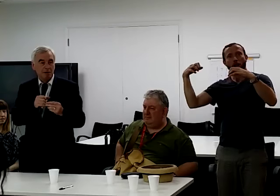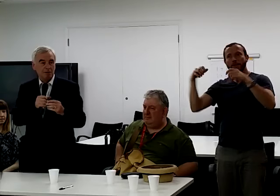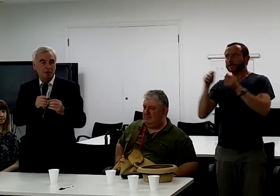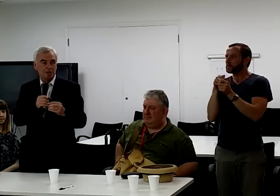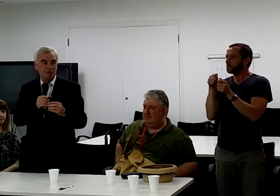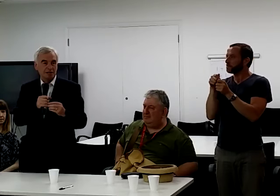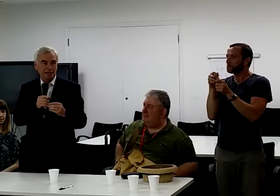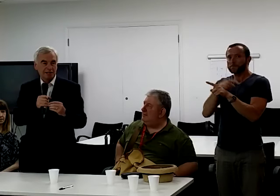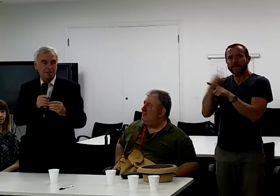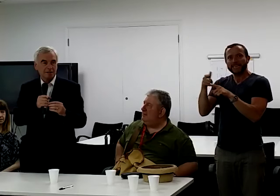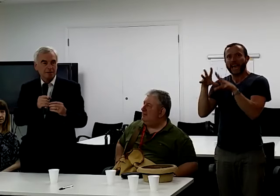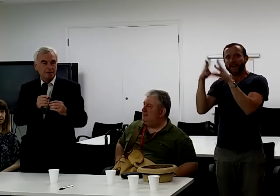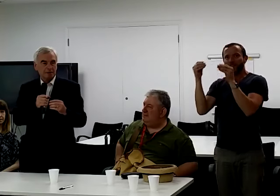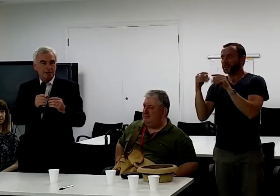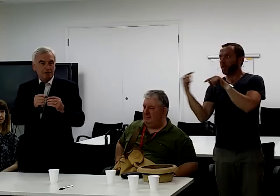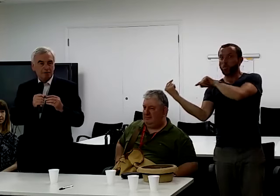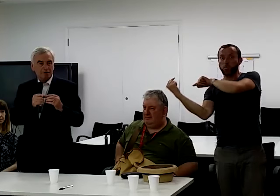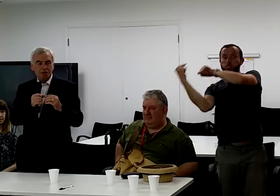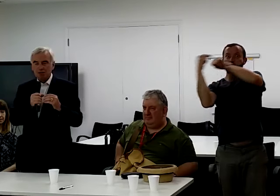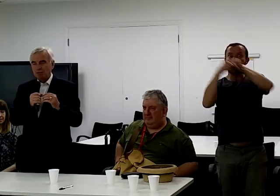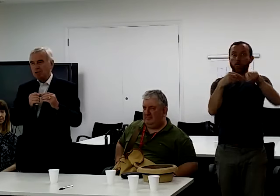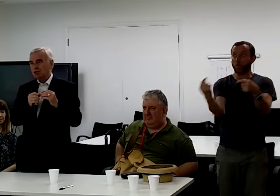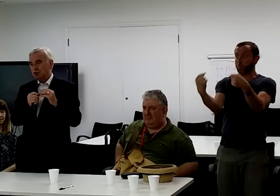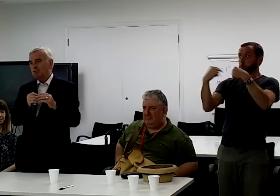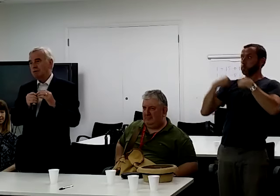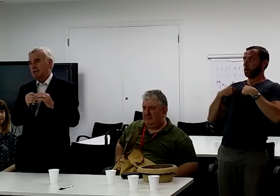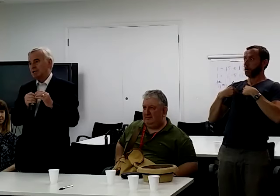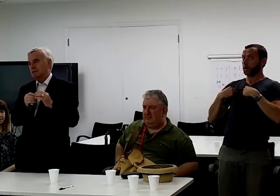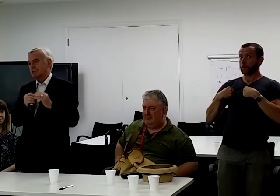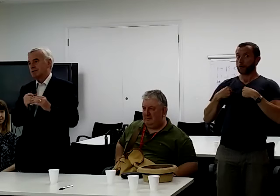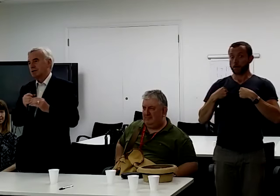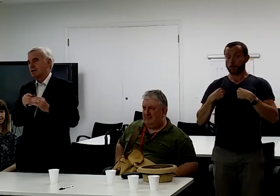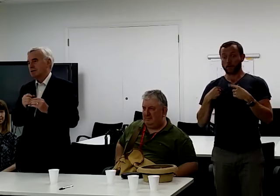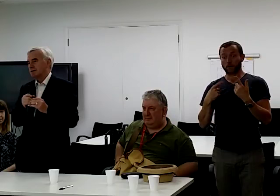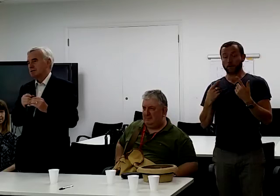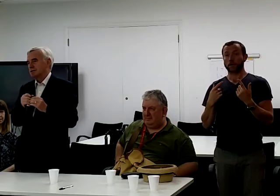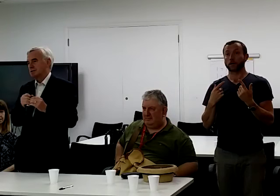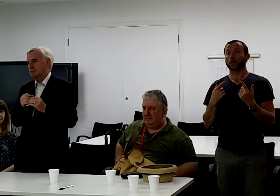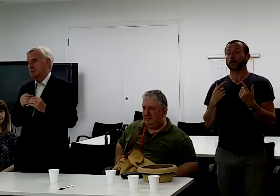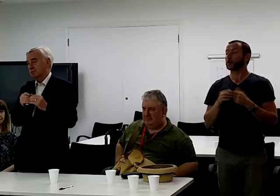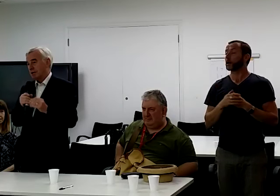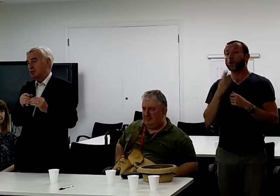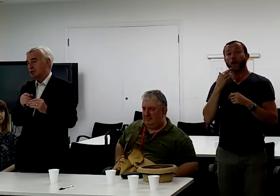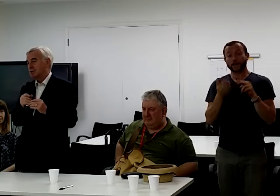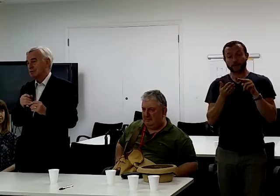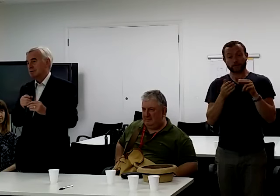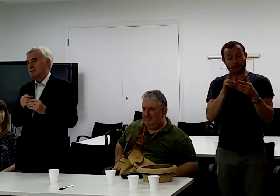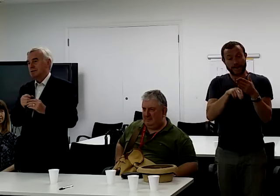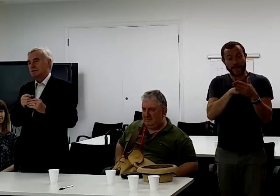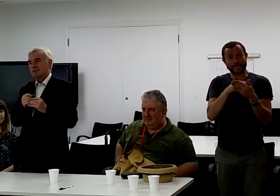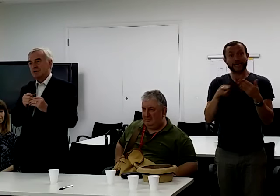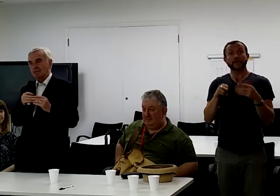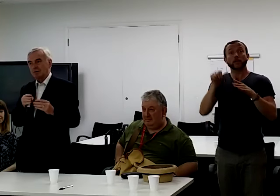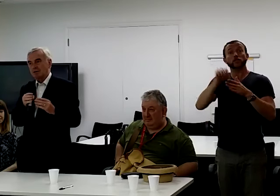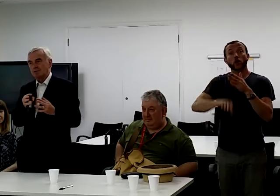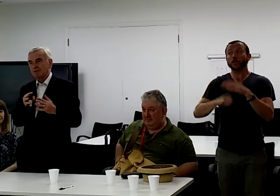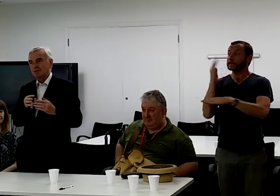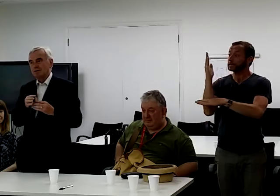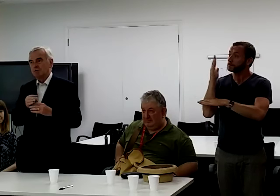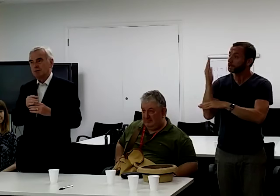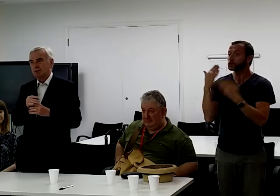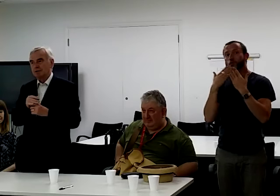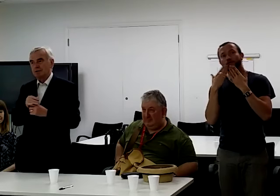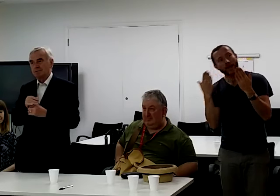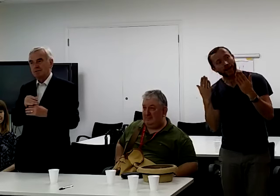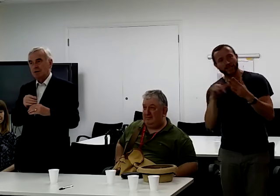of you may remember, when he was elected, literally within 2 minutes of the start of his speech to thank